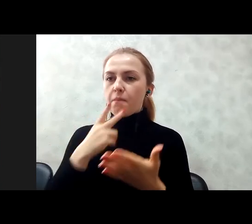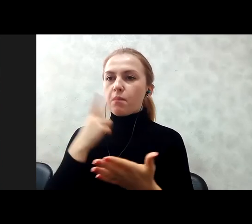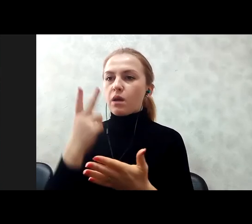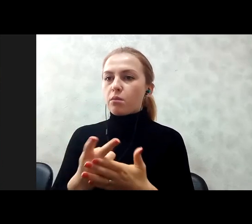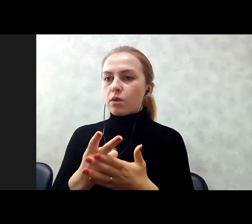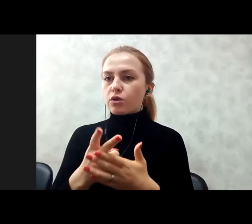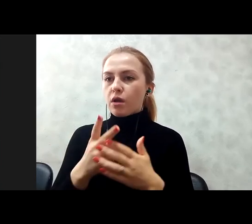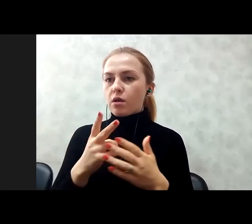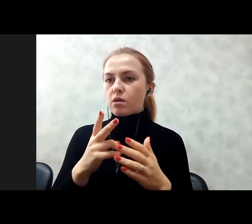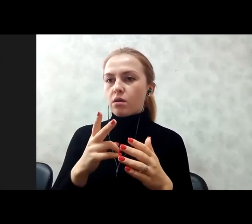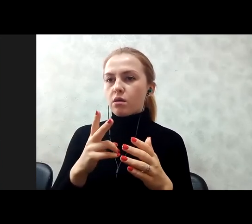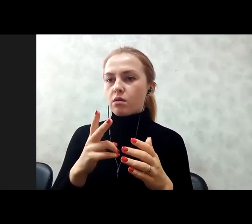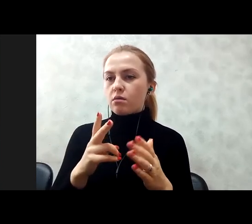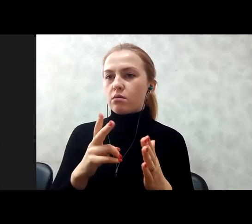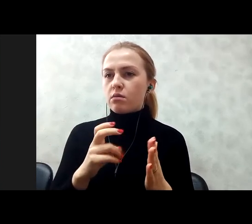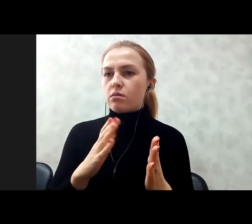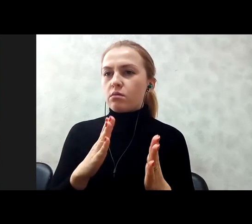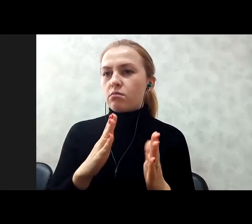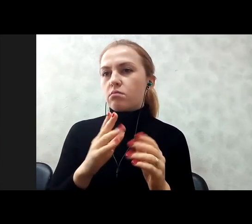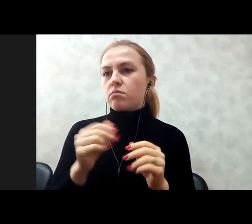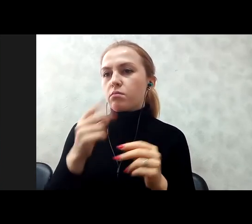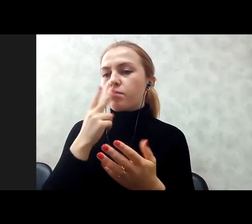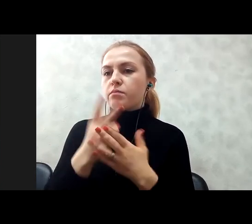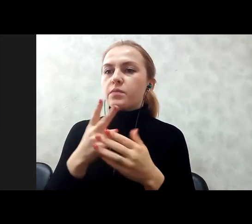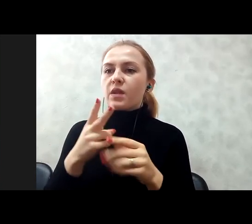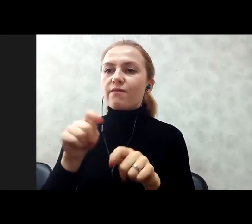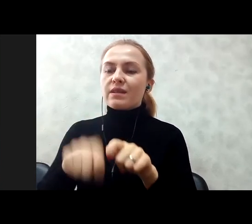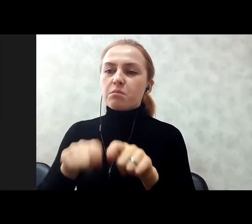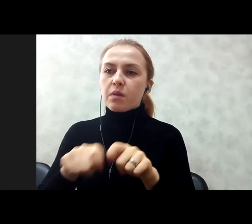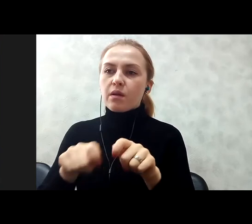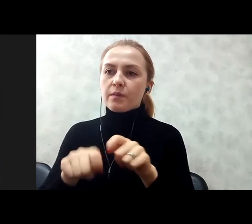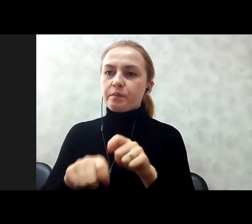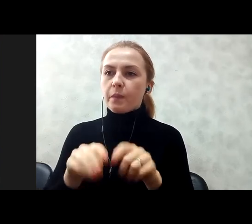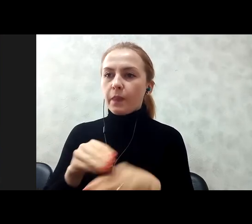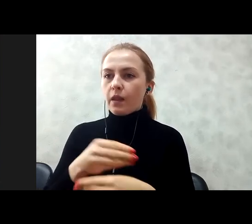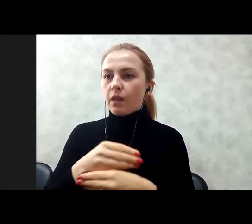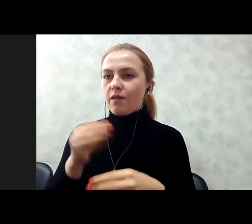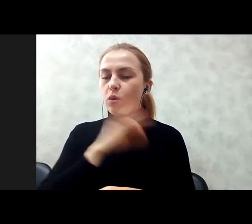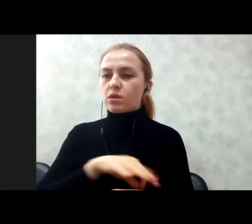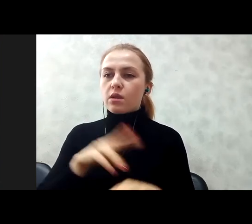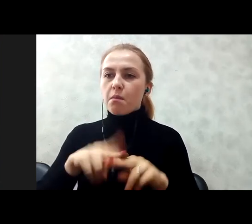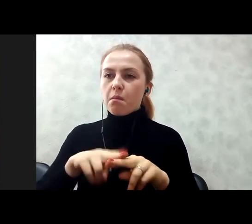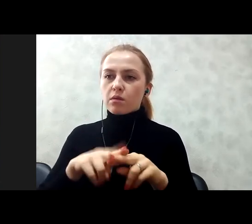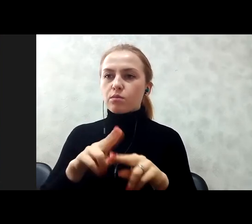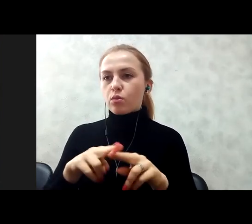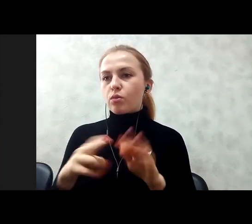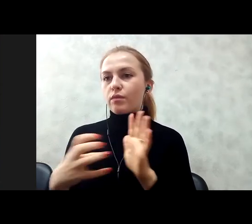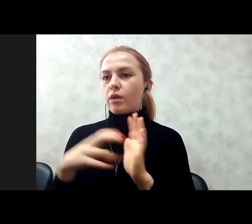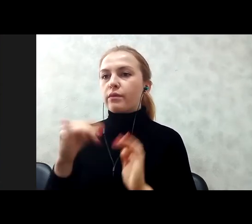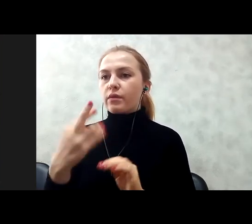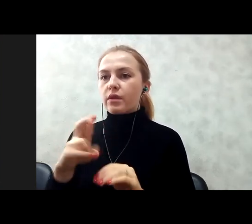ask. The current legislation does not provide for such an opportunity or possibility. On the other